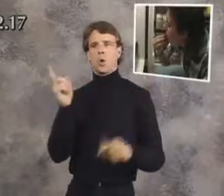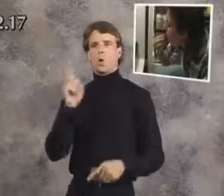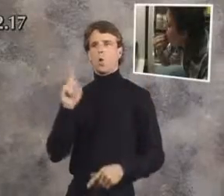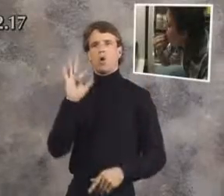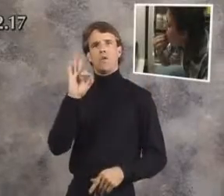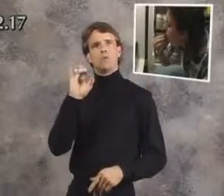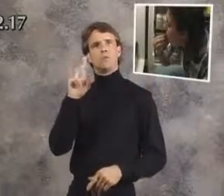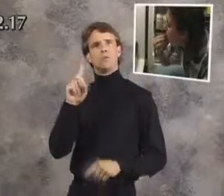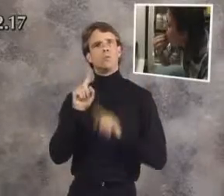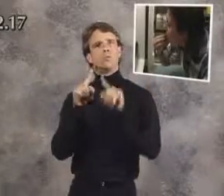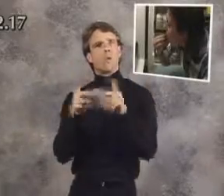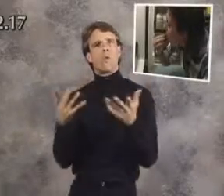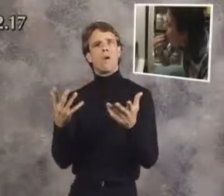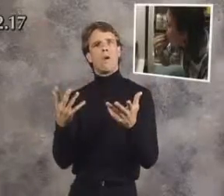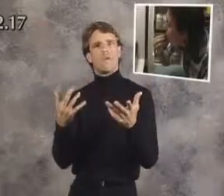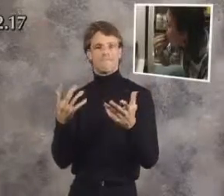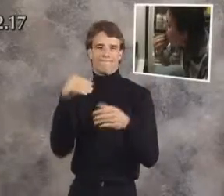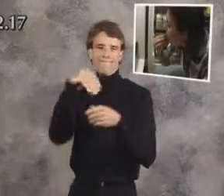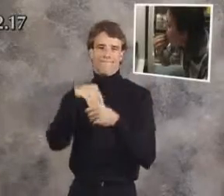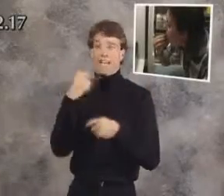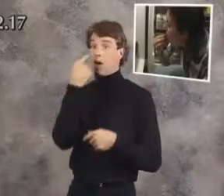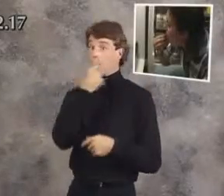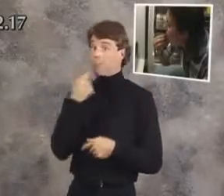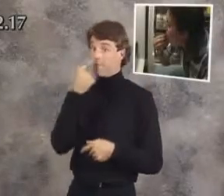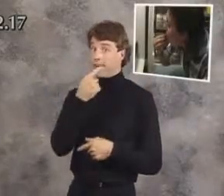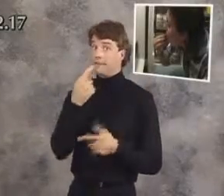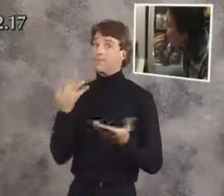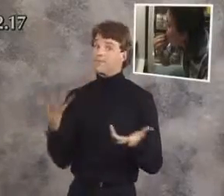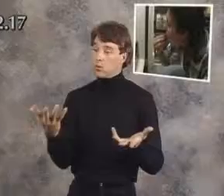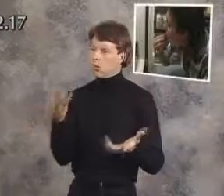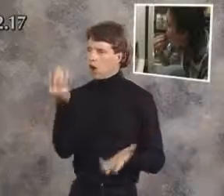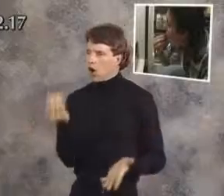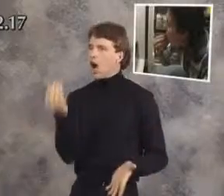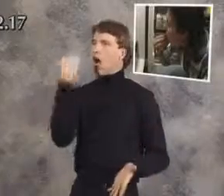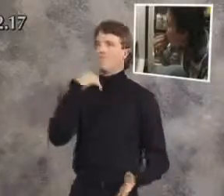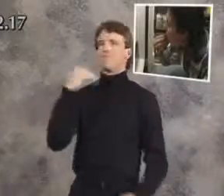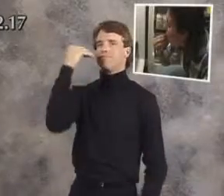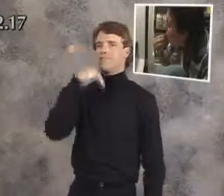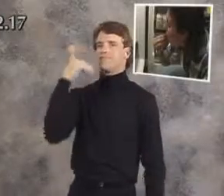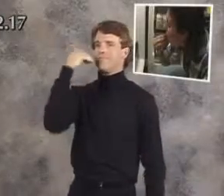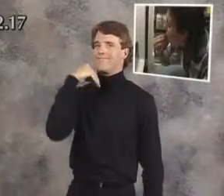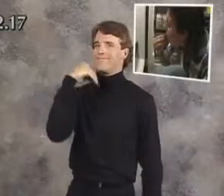Obviously. Where does the food go? In your mouth. Eat.